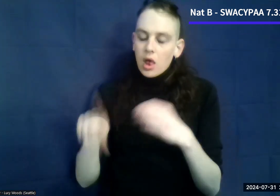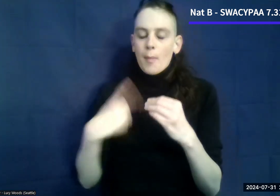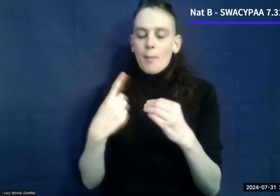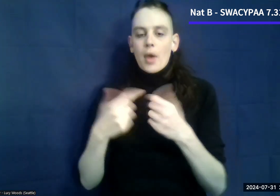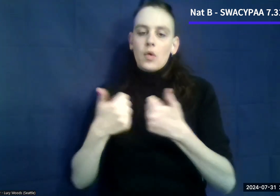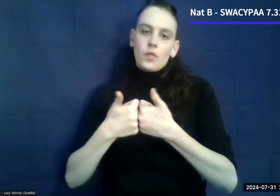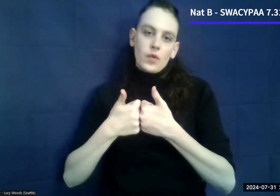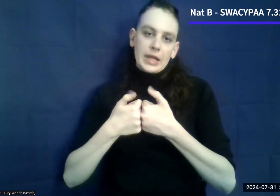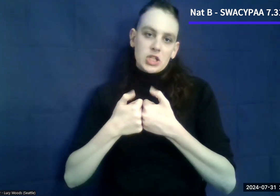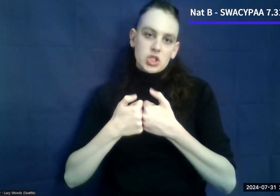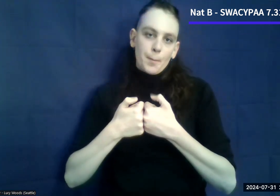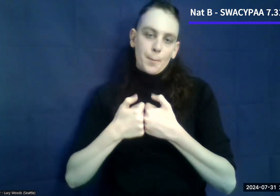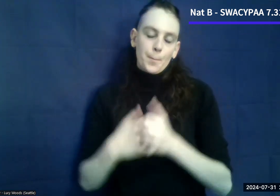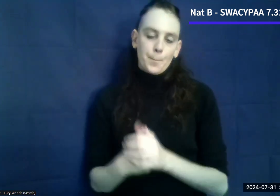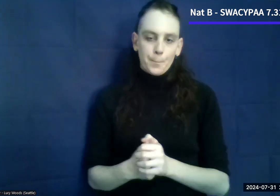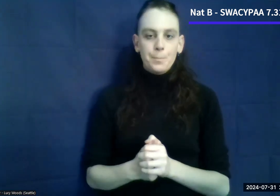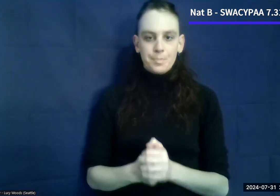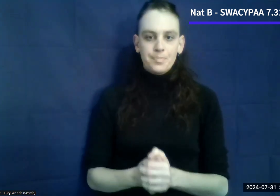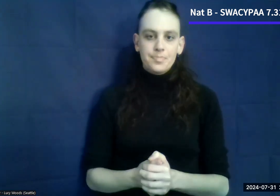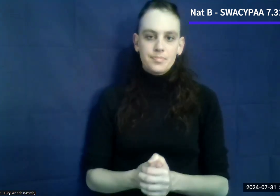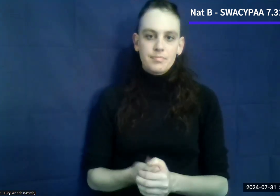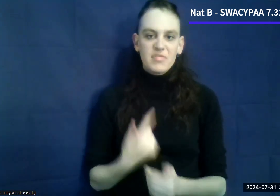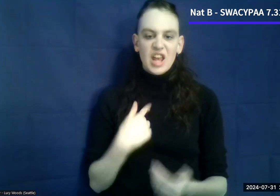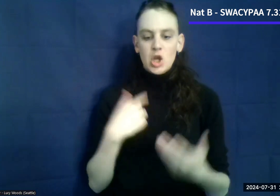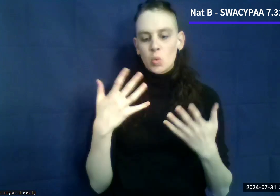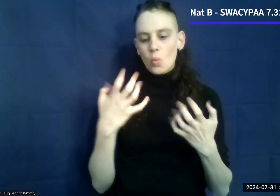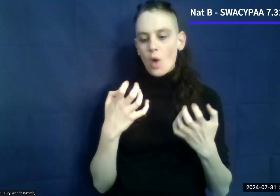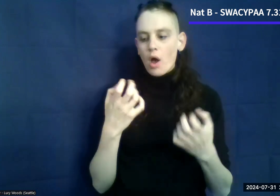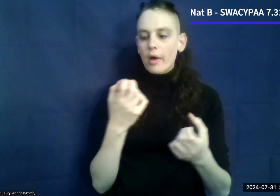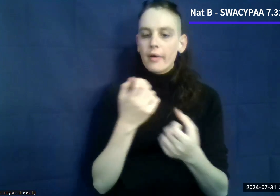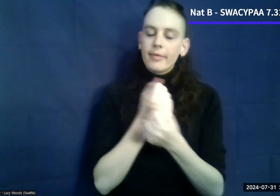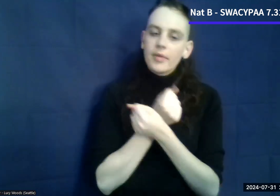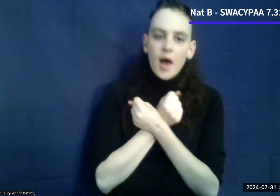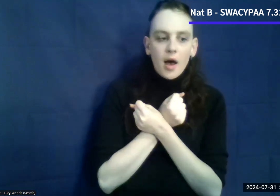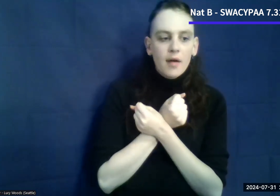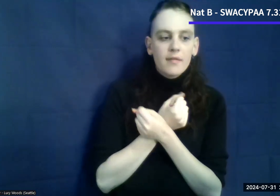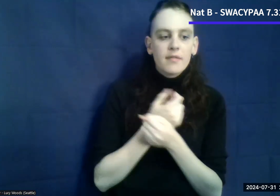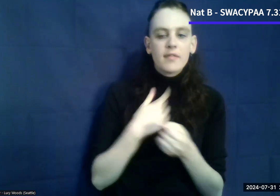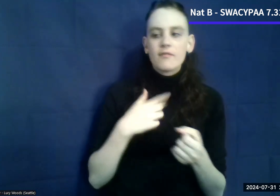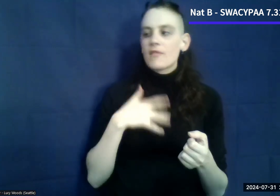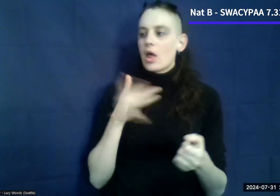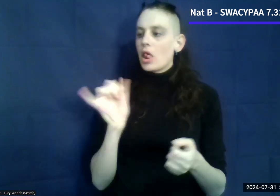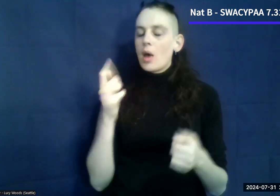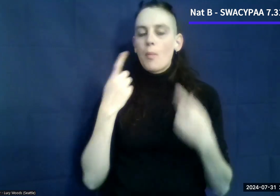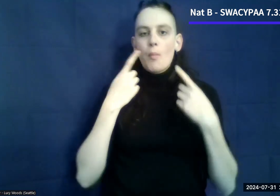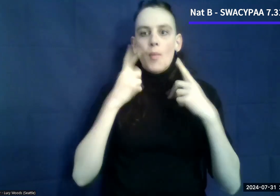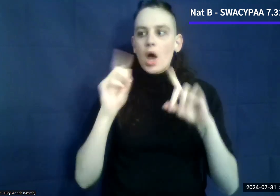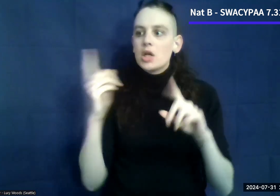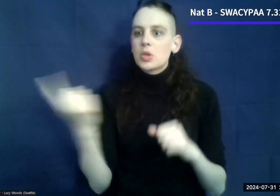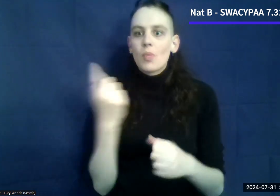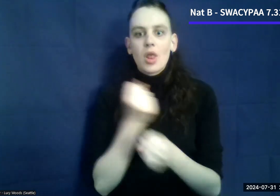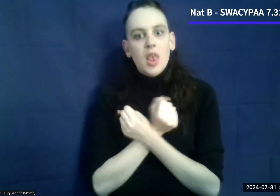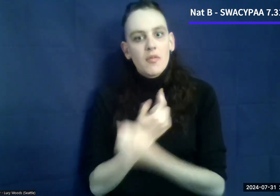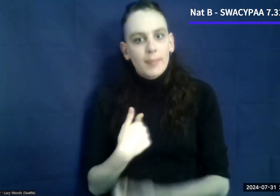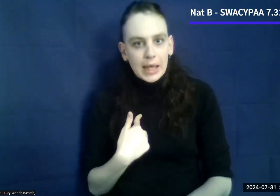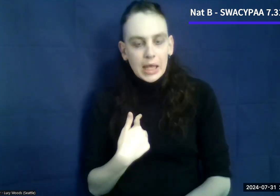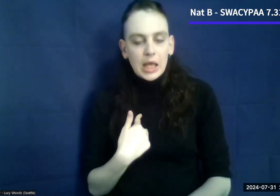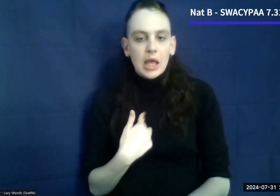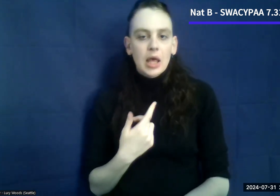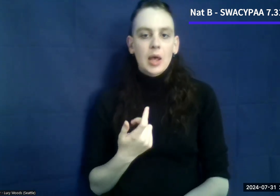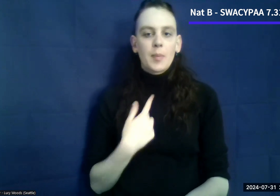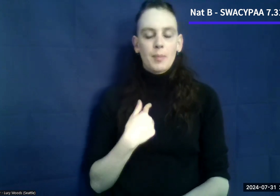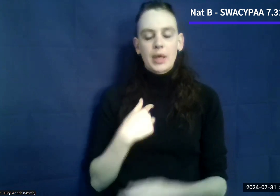like, I just wanted to be loved, and I felt like finally it was happening. But I stayed in a lot of not